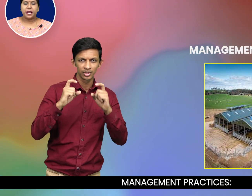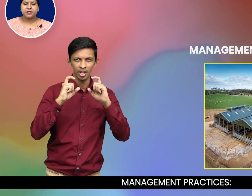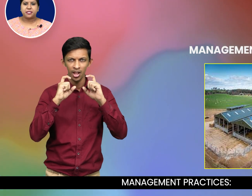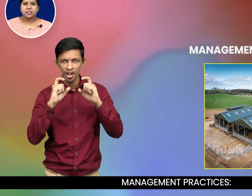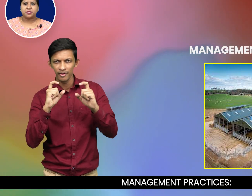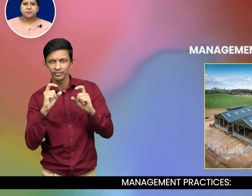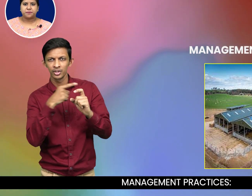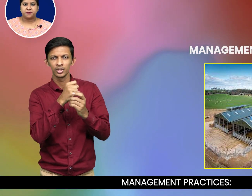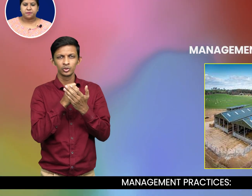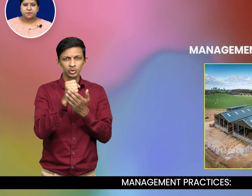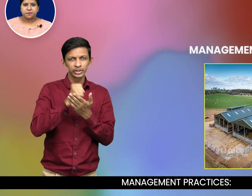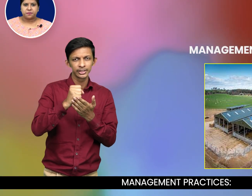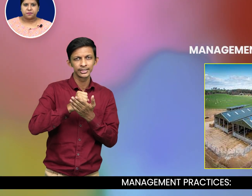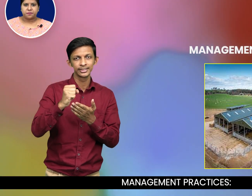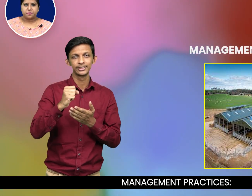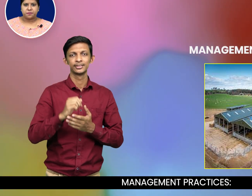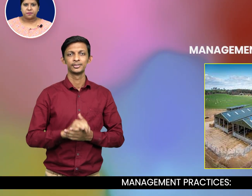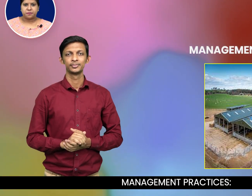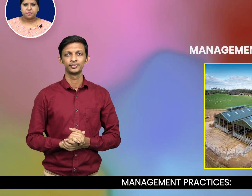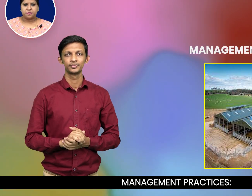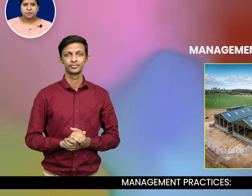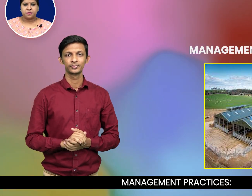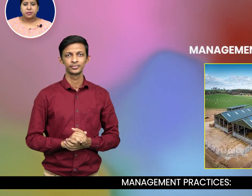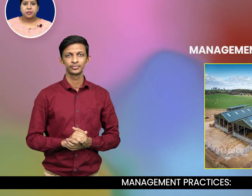Management practices.